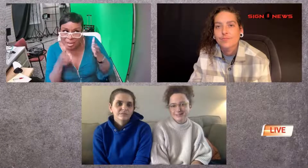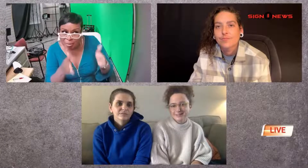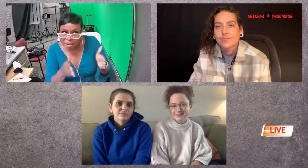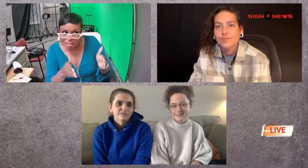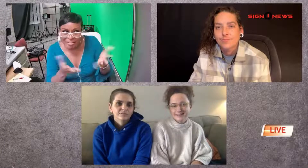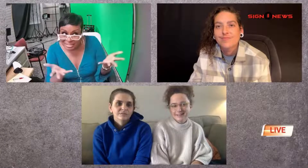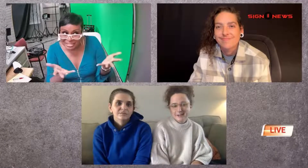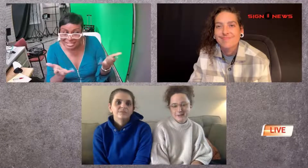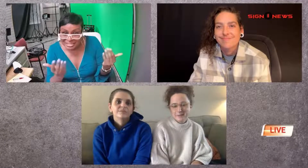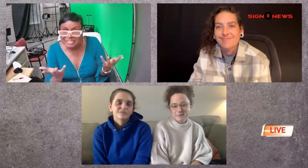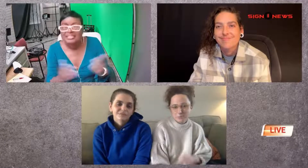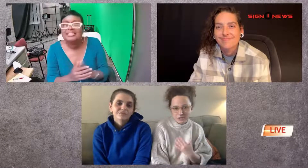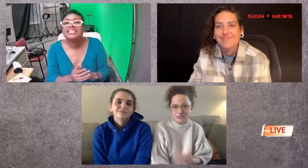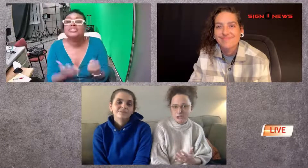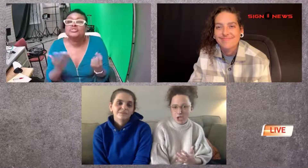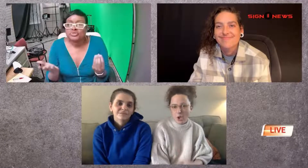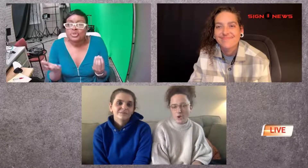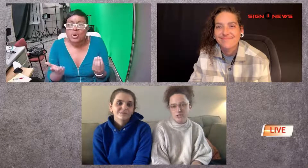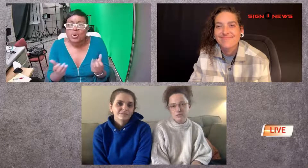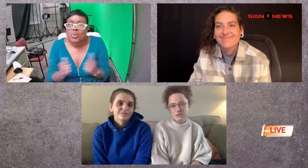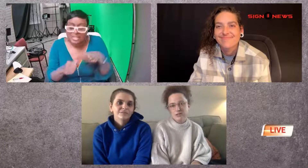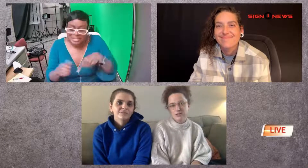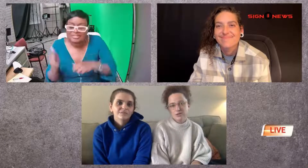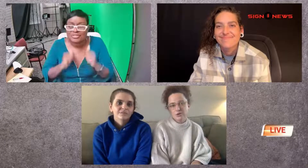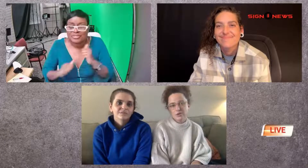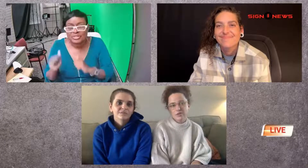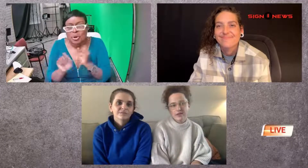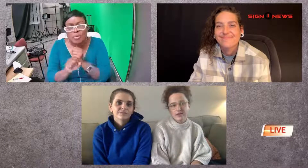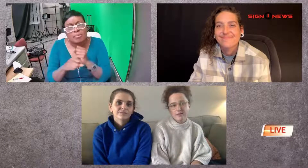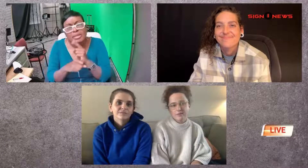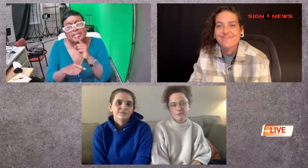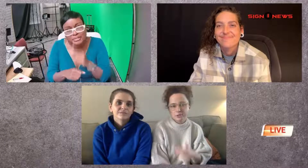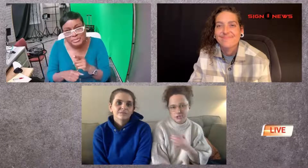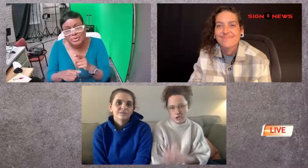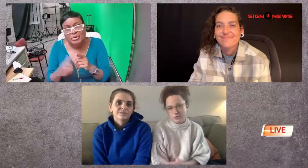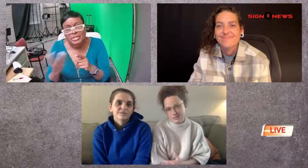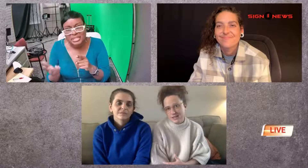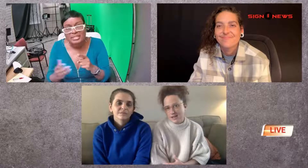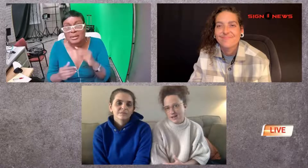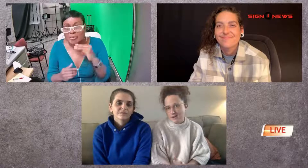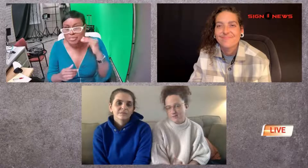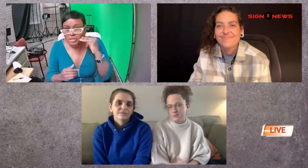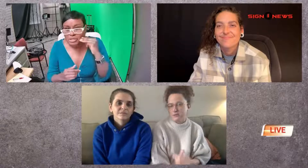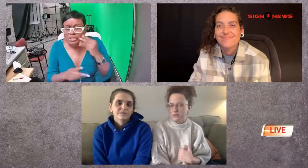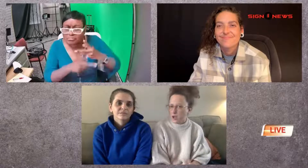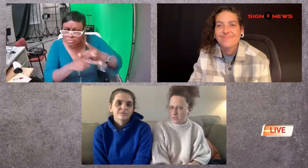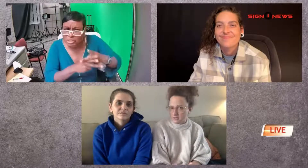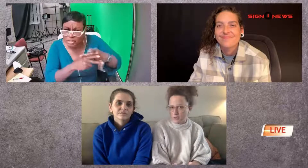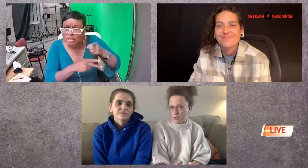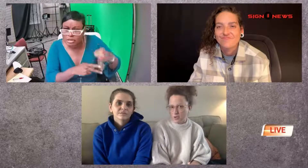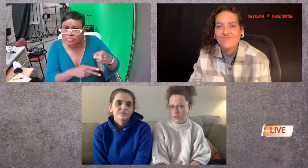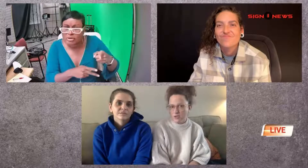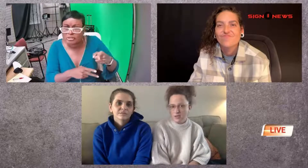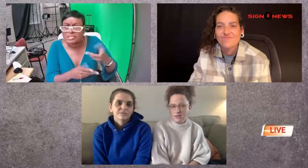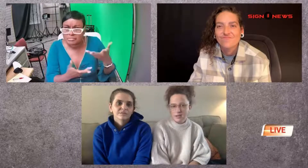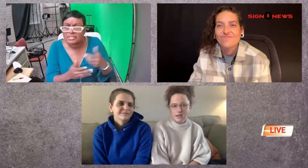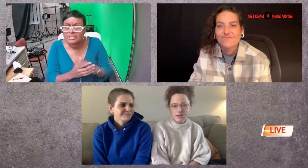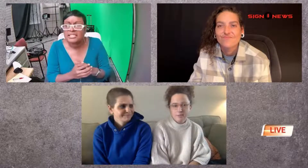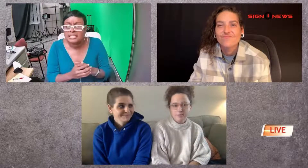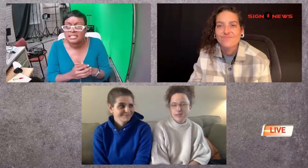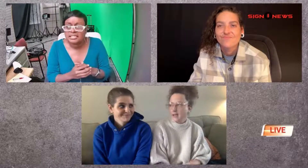world with this show, and just making sure that Michelle was taken care of as much as possible.